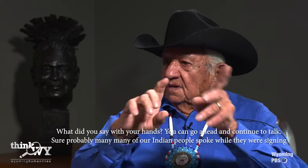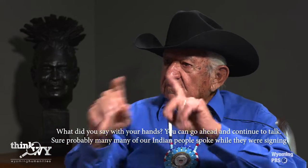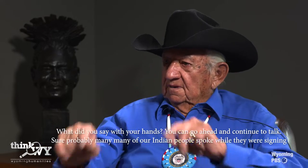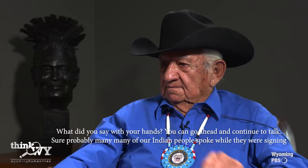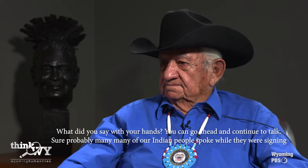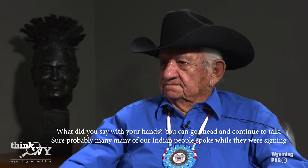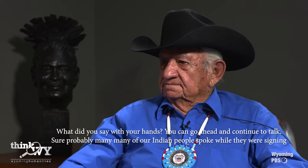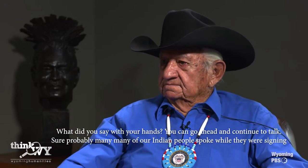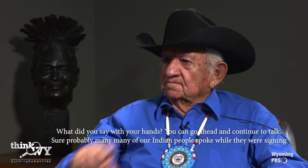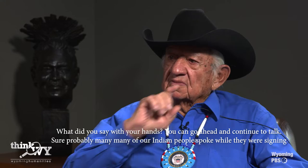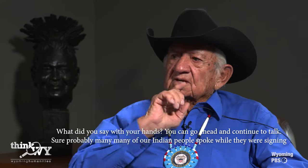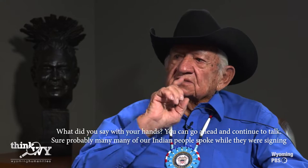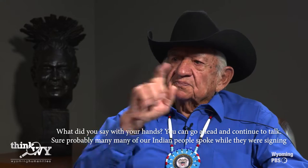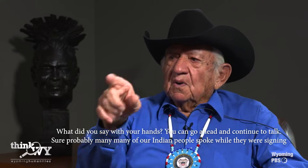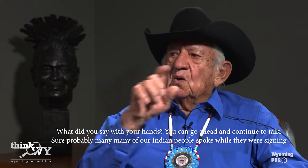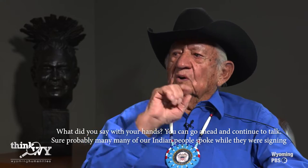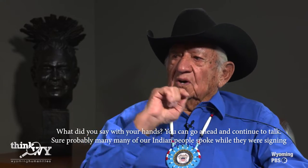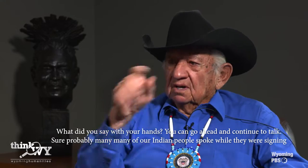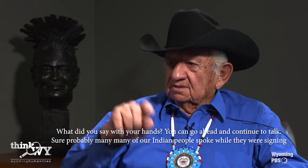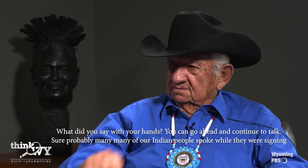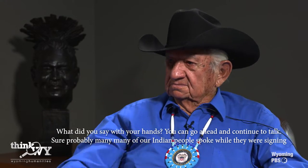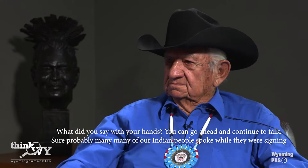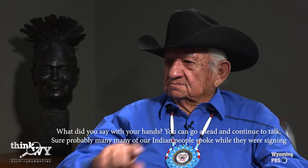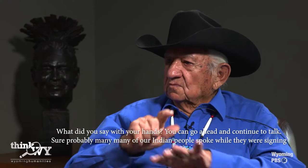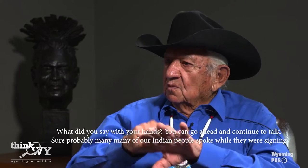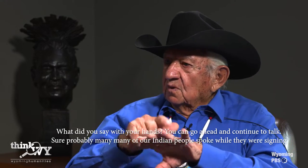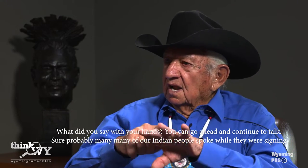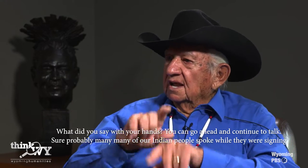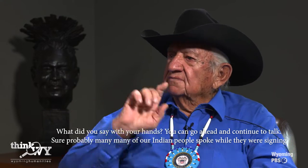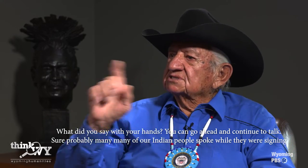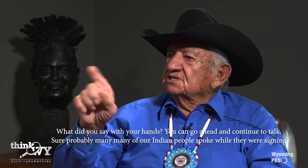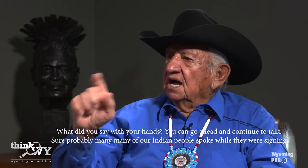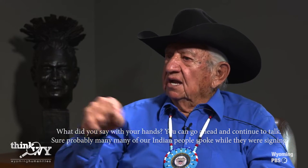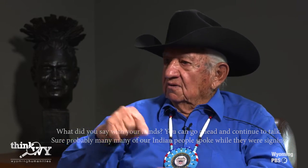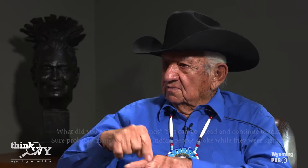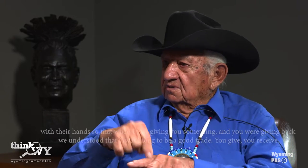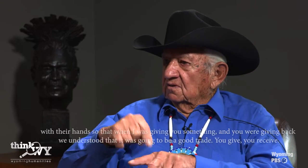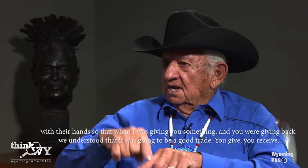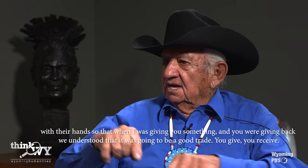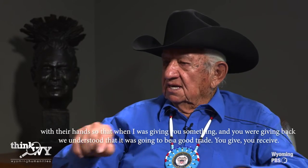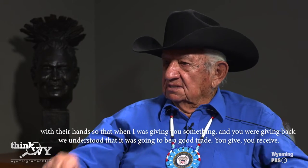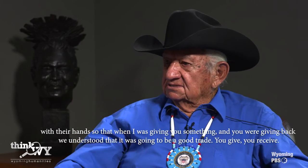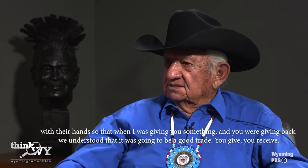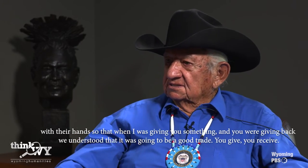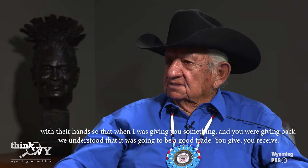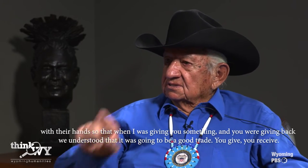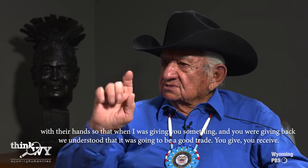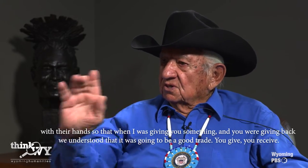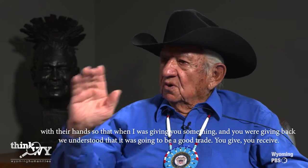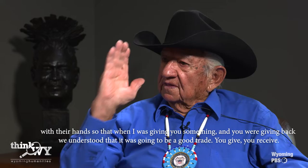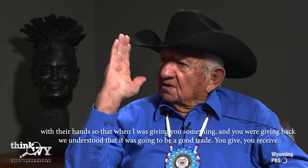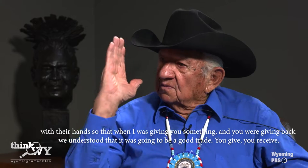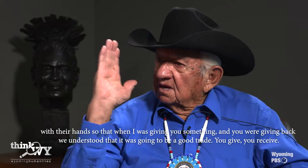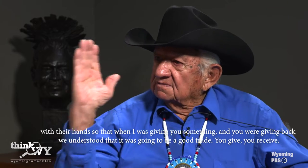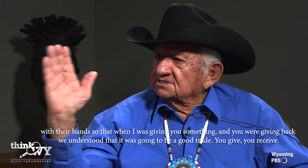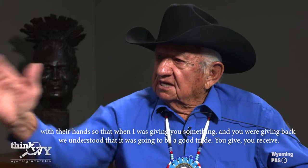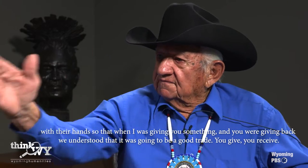people spoke while they were signing with their hands, so that when I was giving